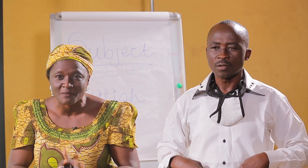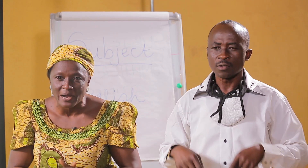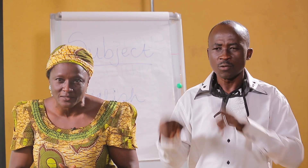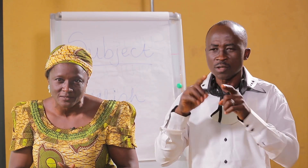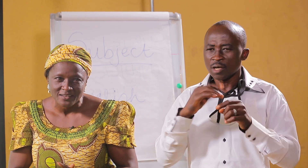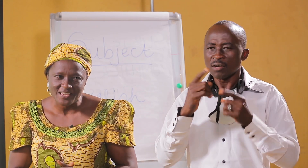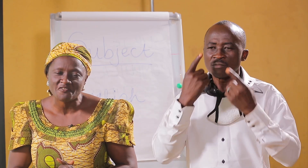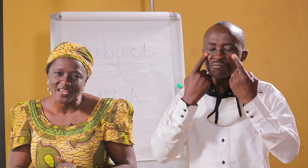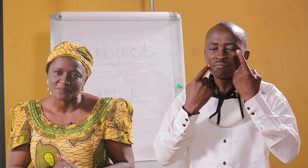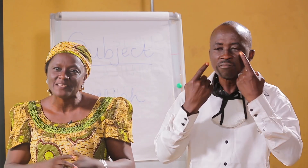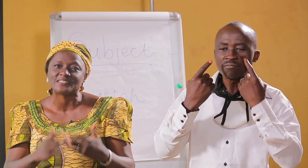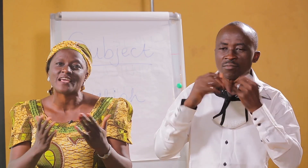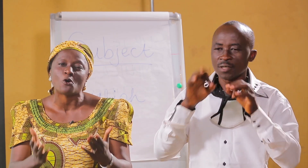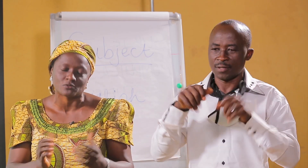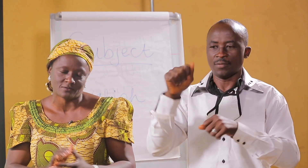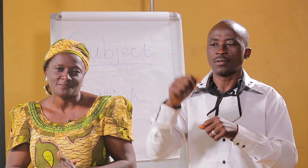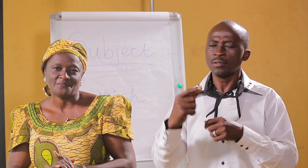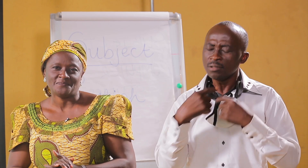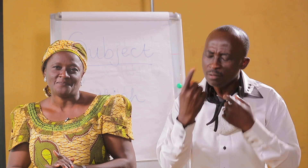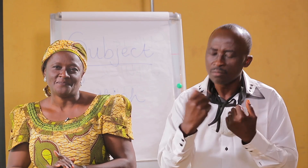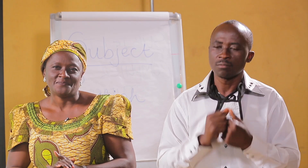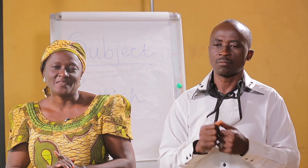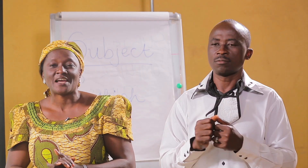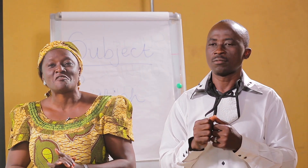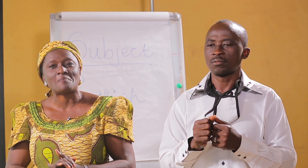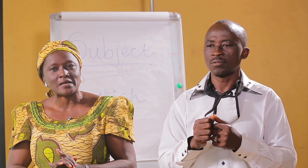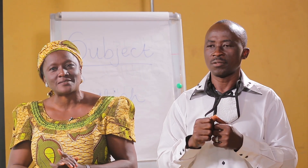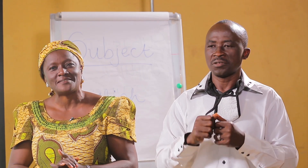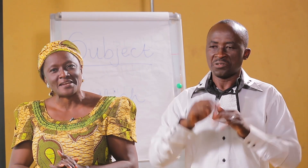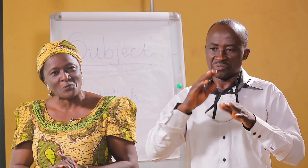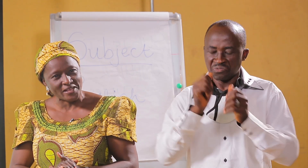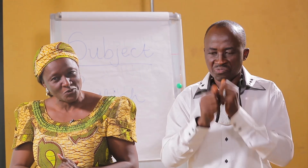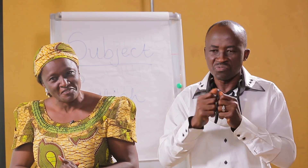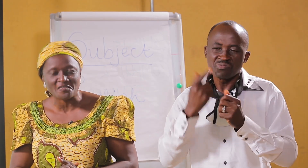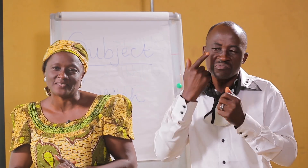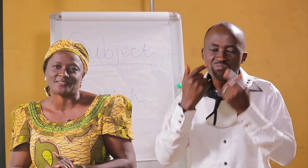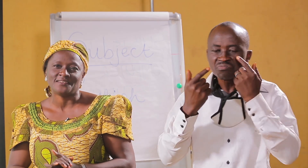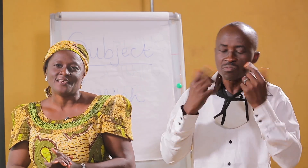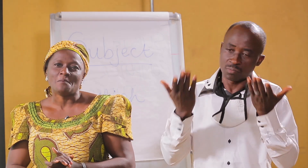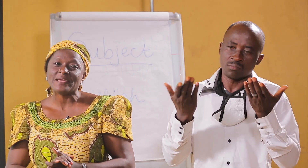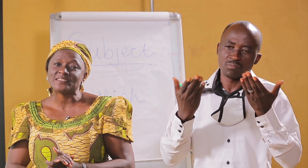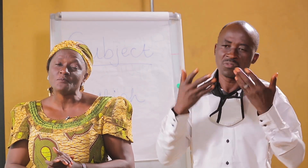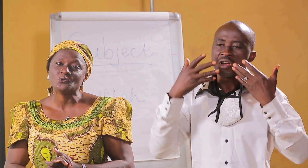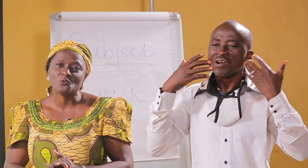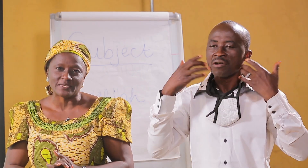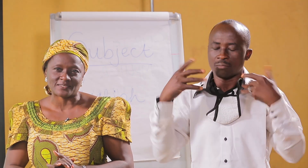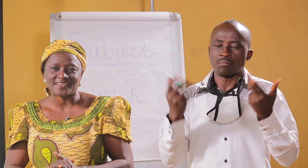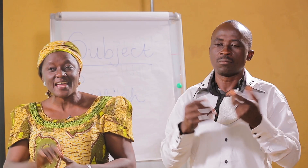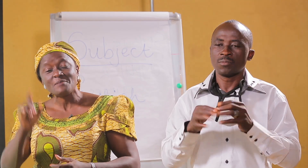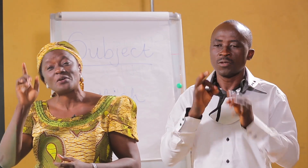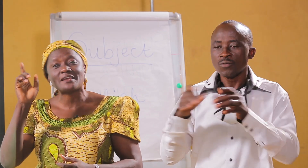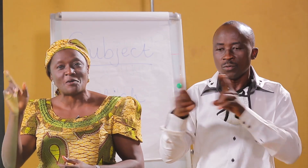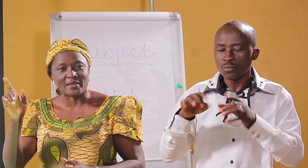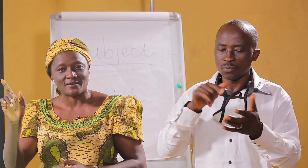have facial marks? If yes, please tell us the kind of marks that he wears on the face. By the time you do